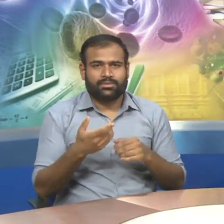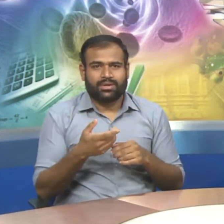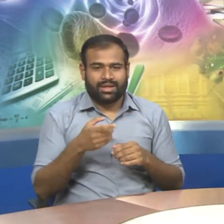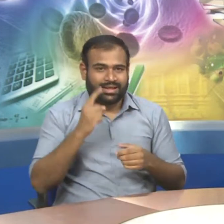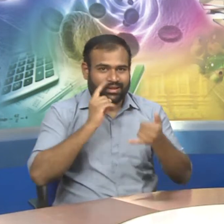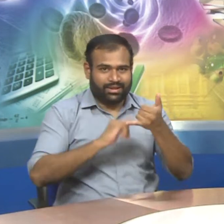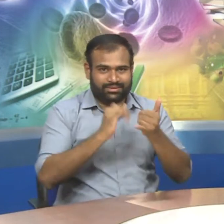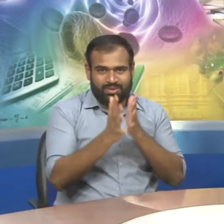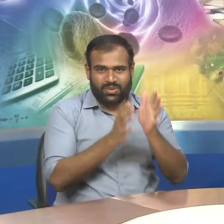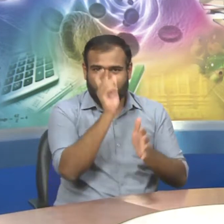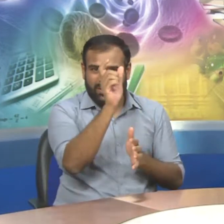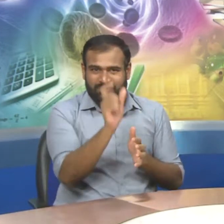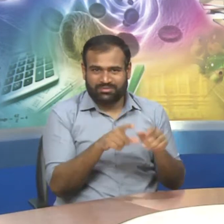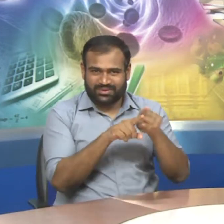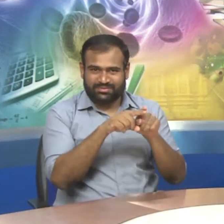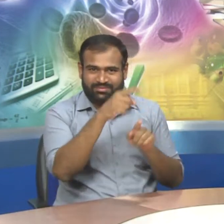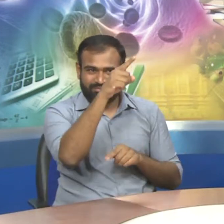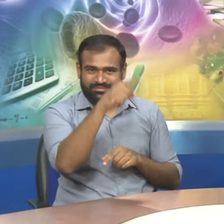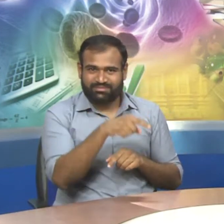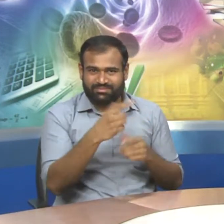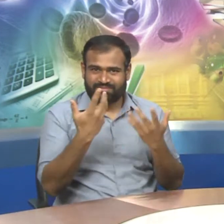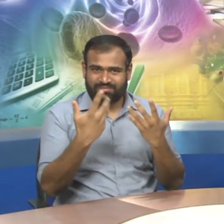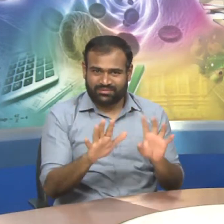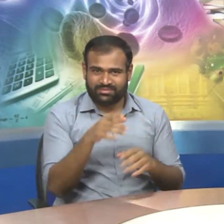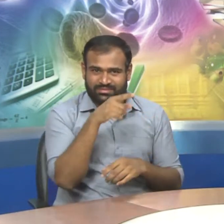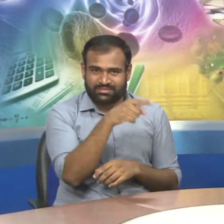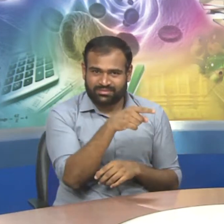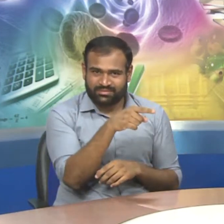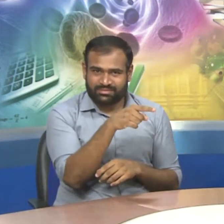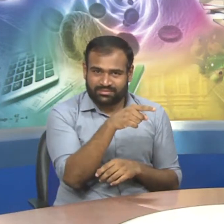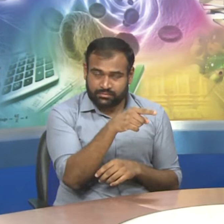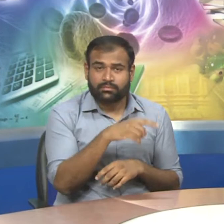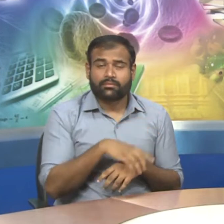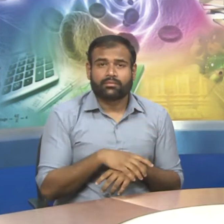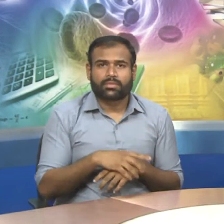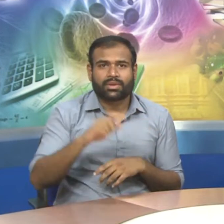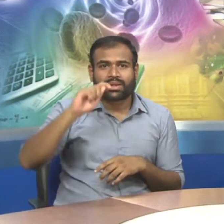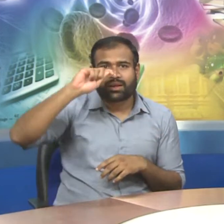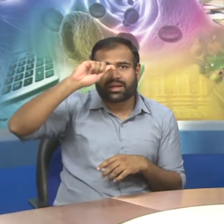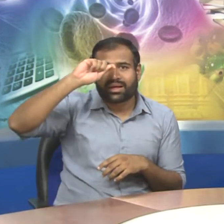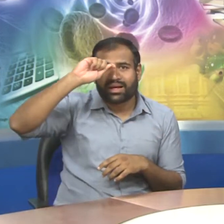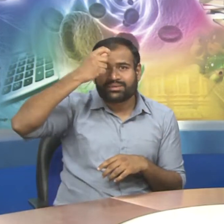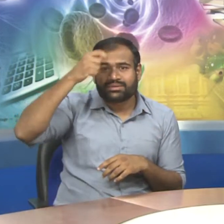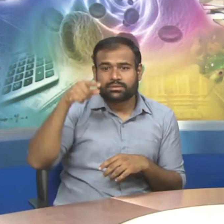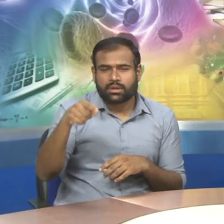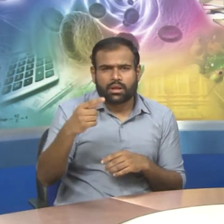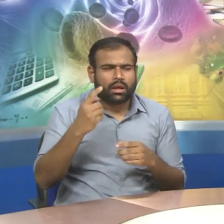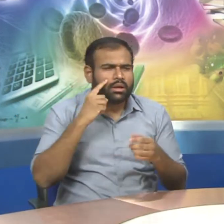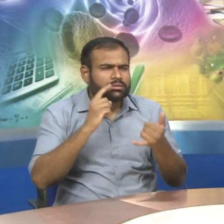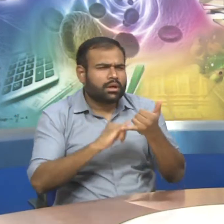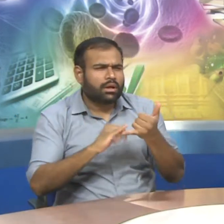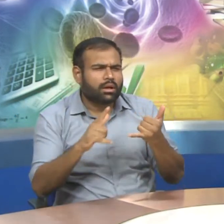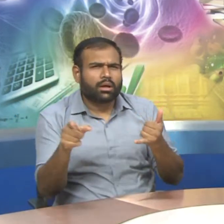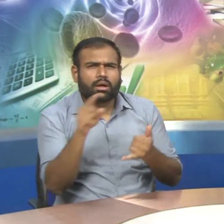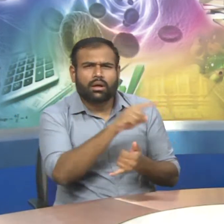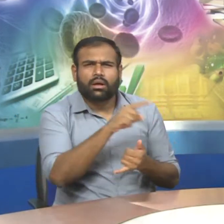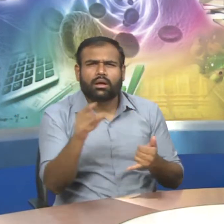Now, when we compare with English language, we see that in English there is only one